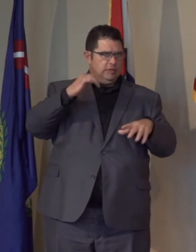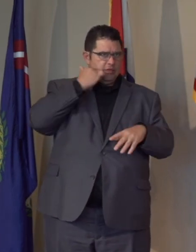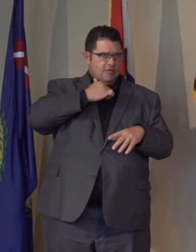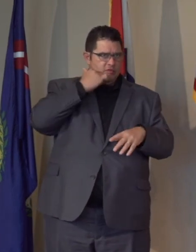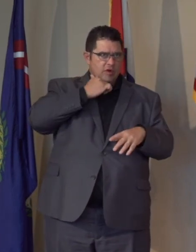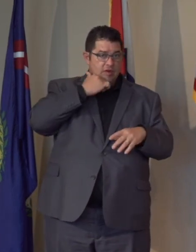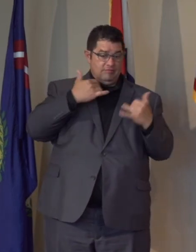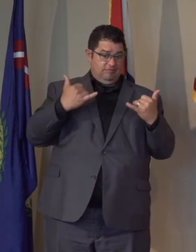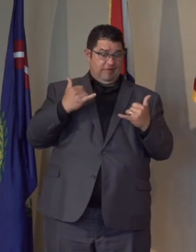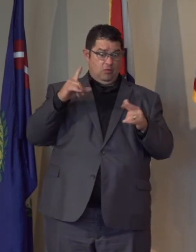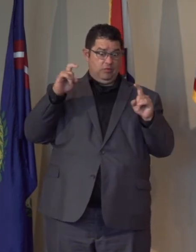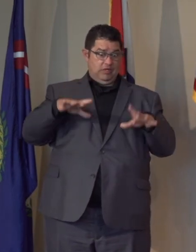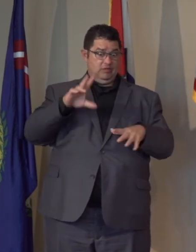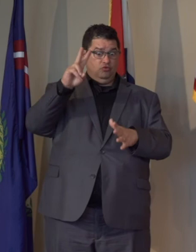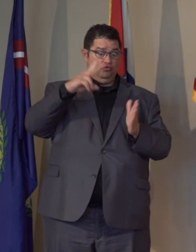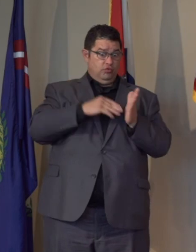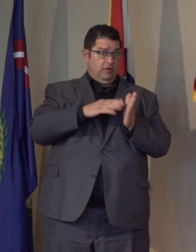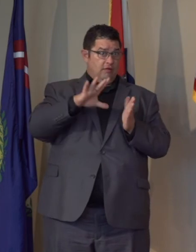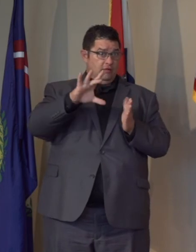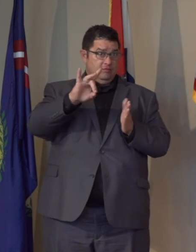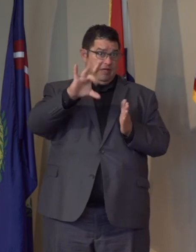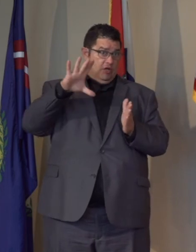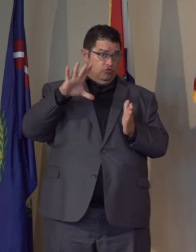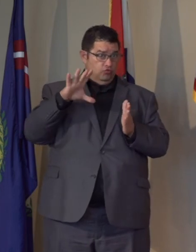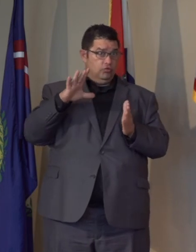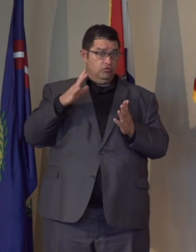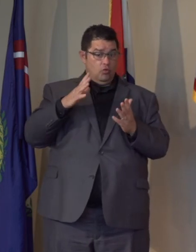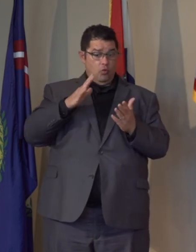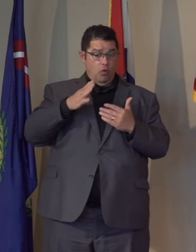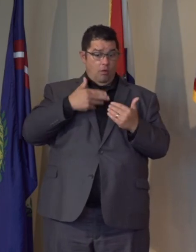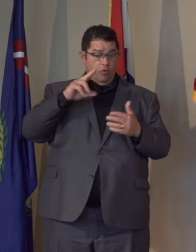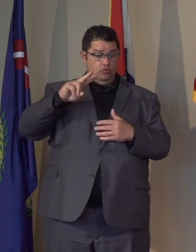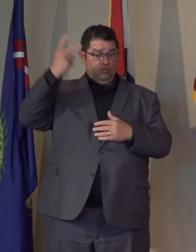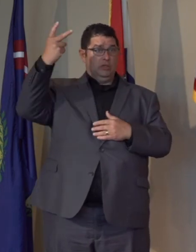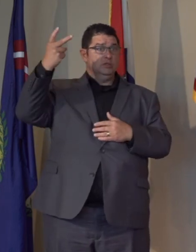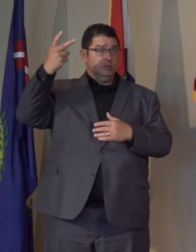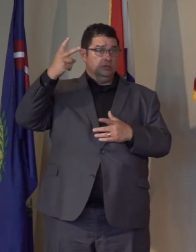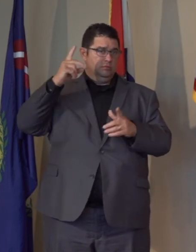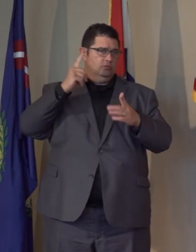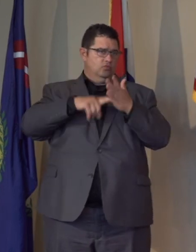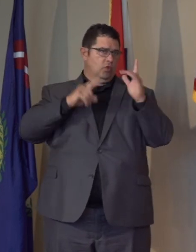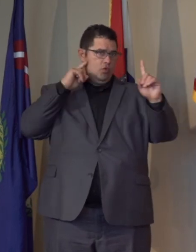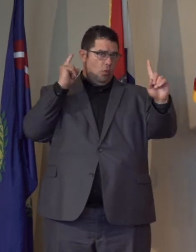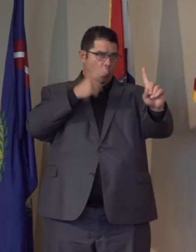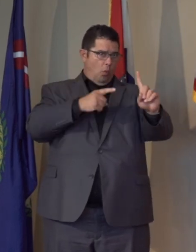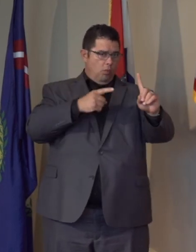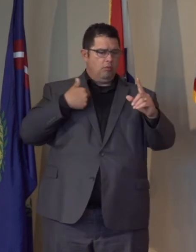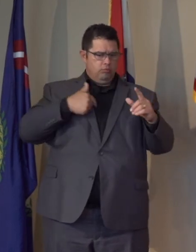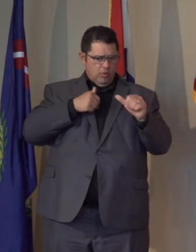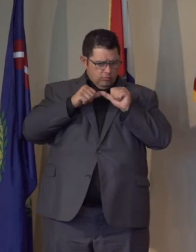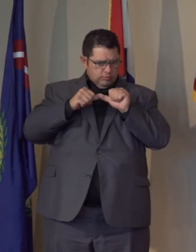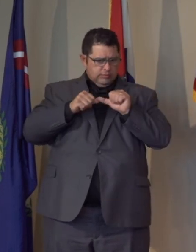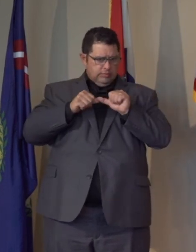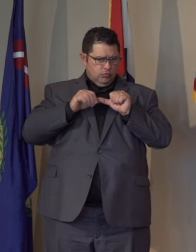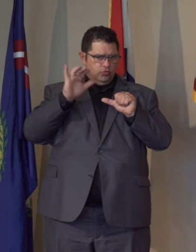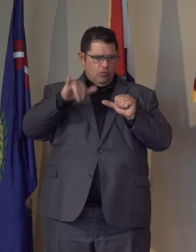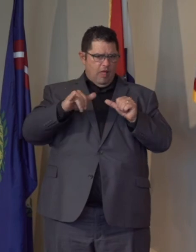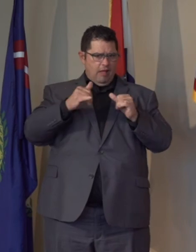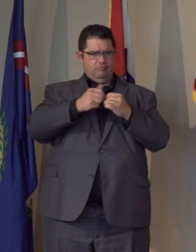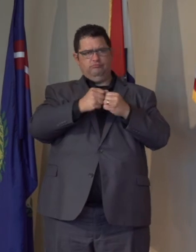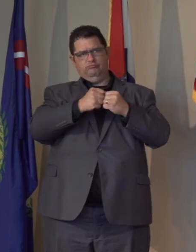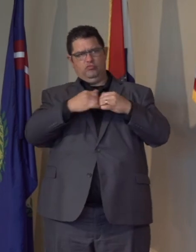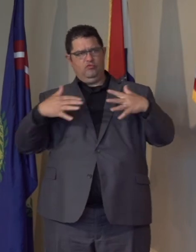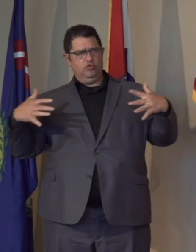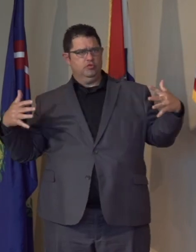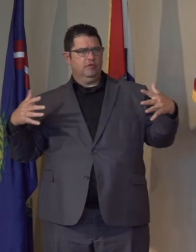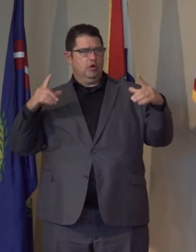2,800 a day. So we're almost twice what our testing goal was, and we will continue to do that. We'll continue to diversify